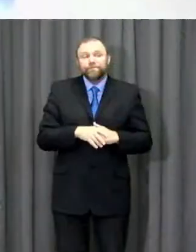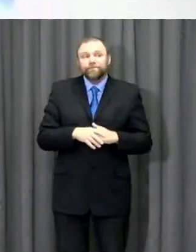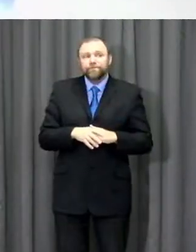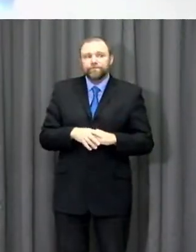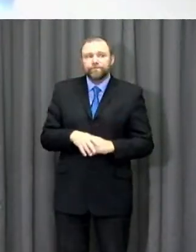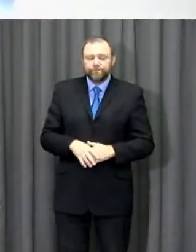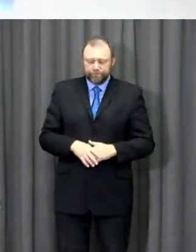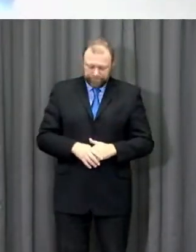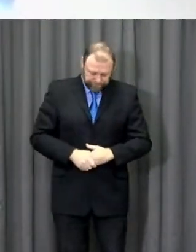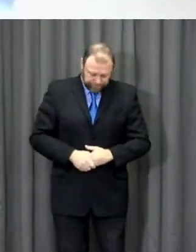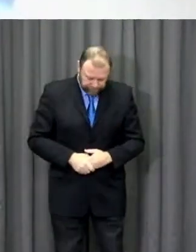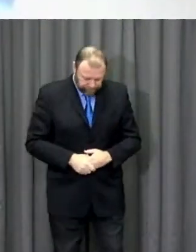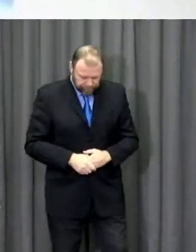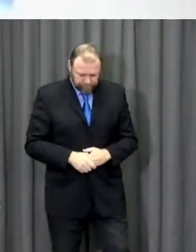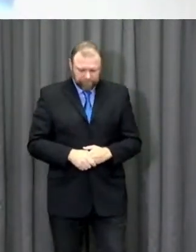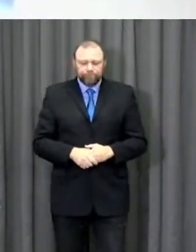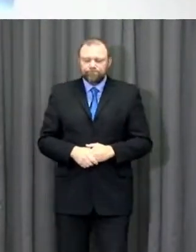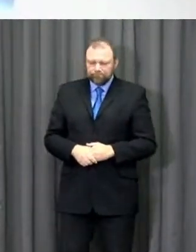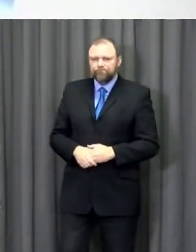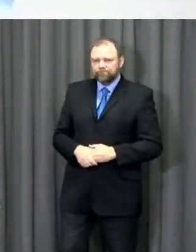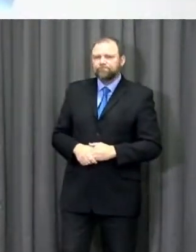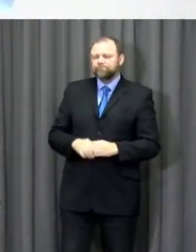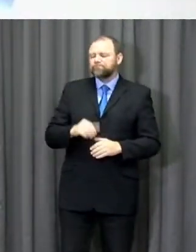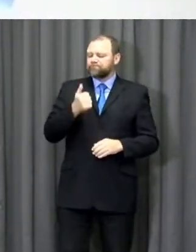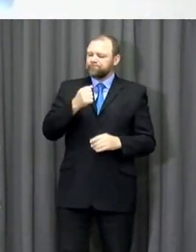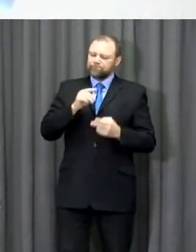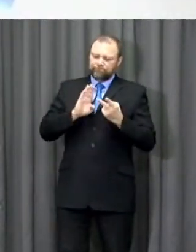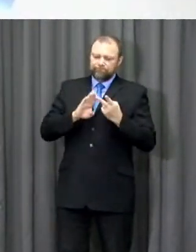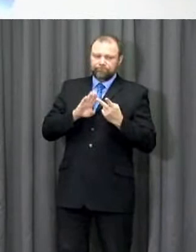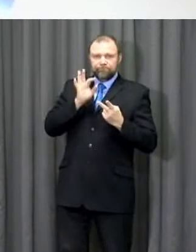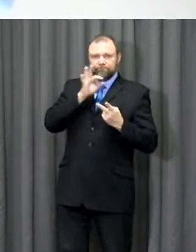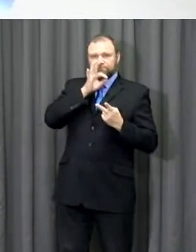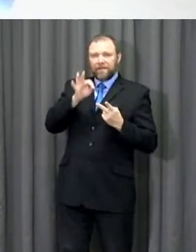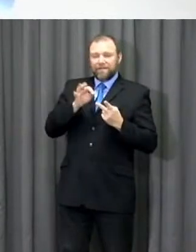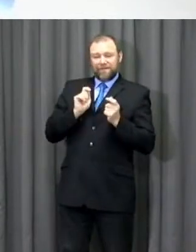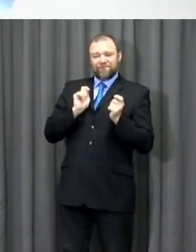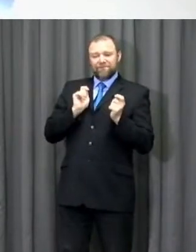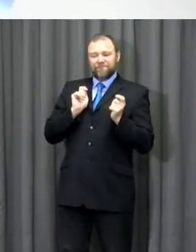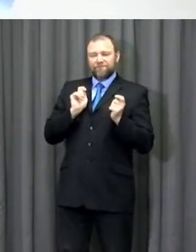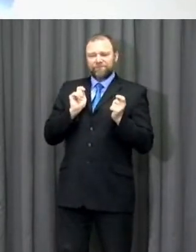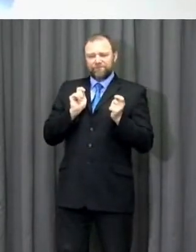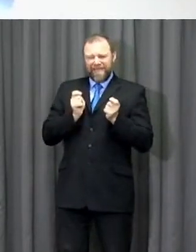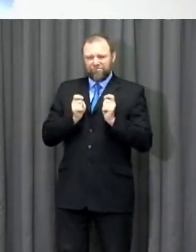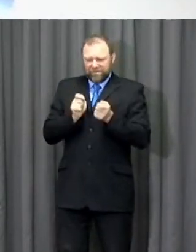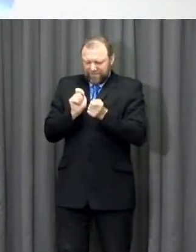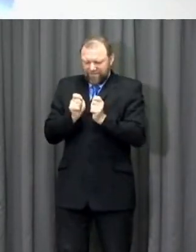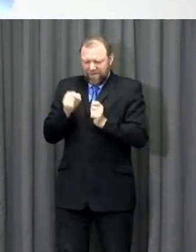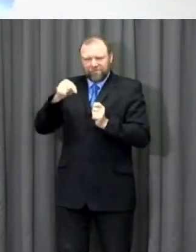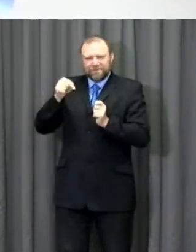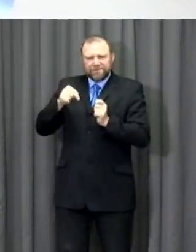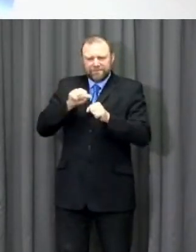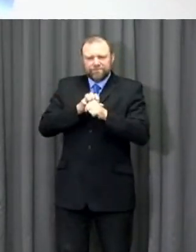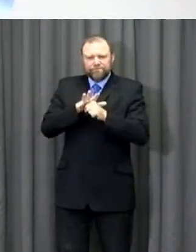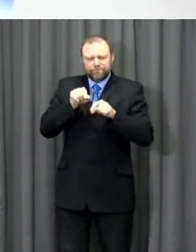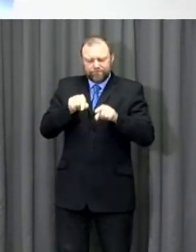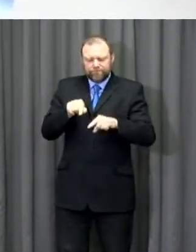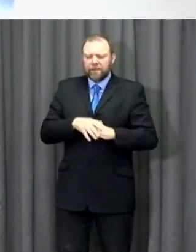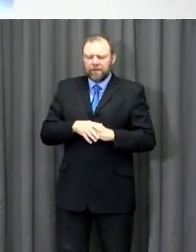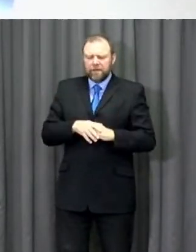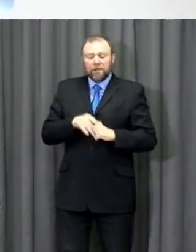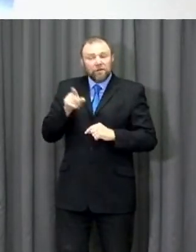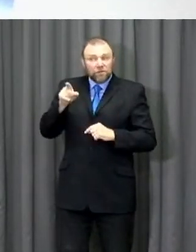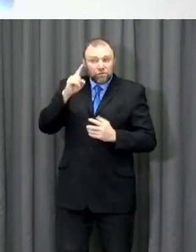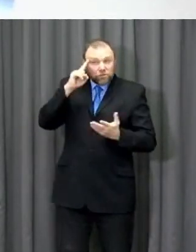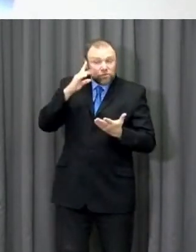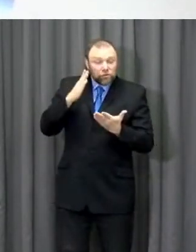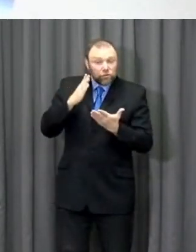you very much. And secondly, on the variants, do you believe that some of the new variants of coronavirus, particularly